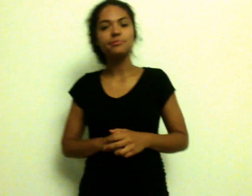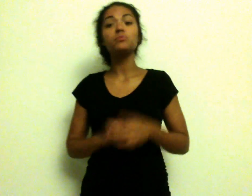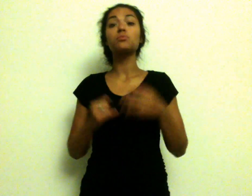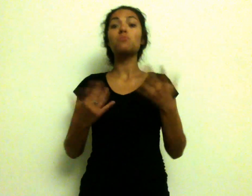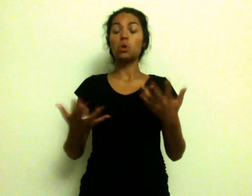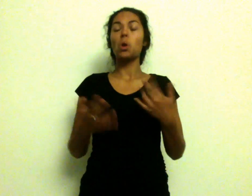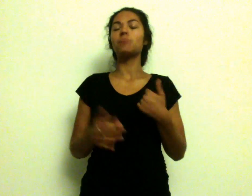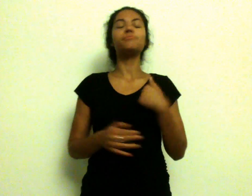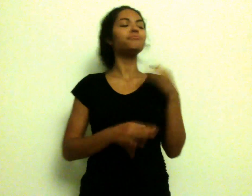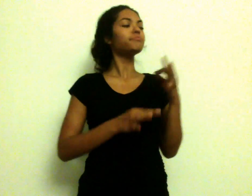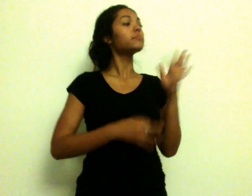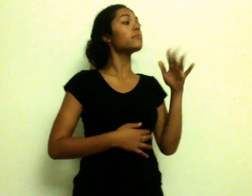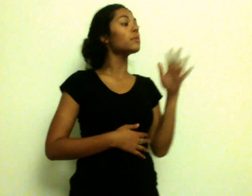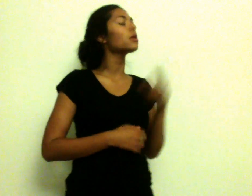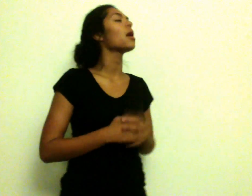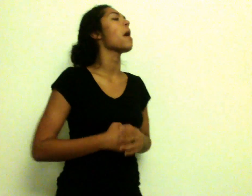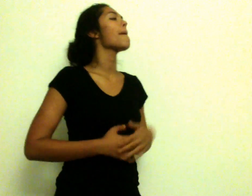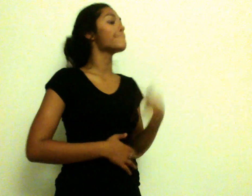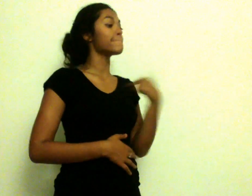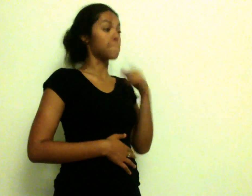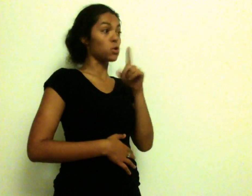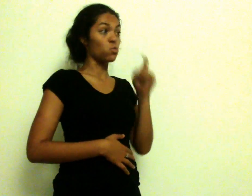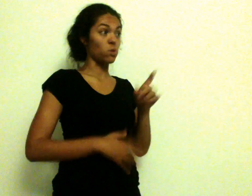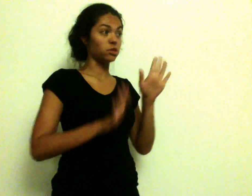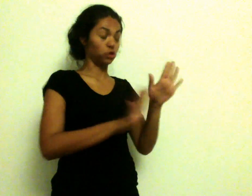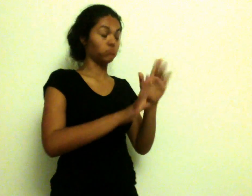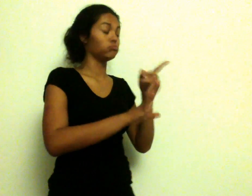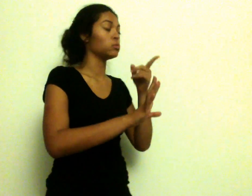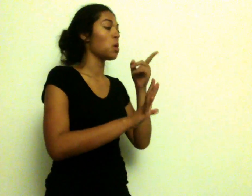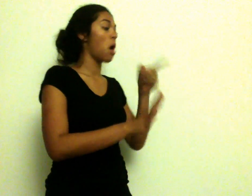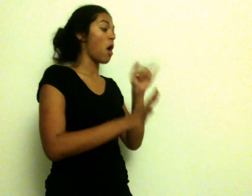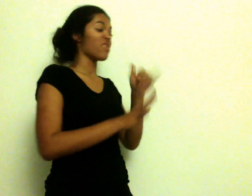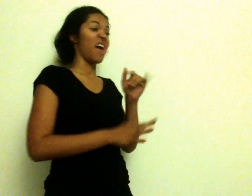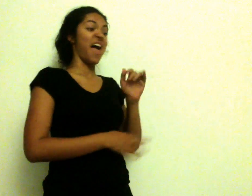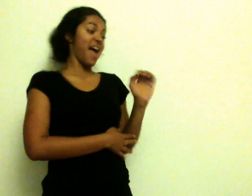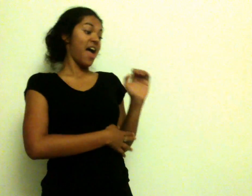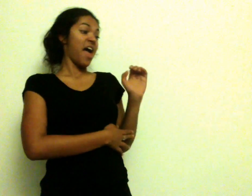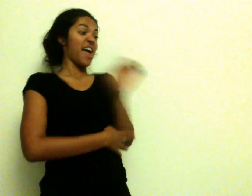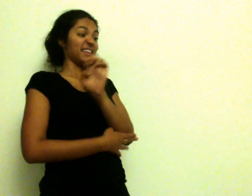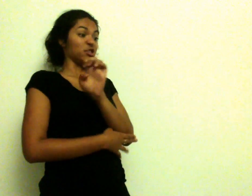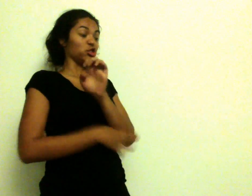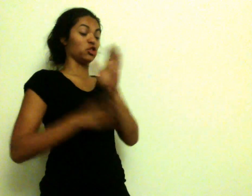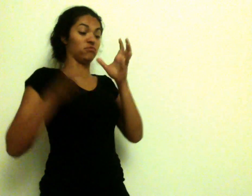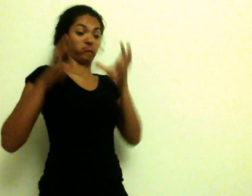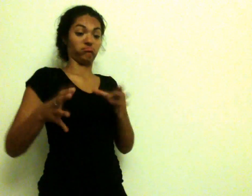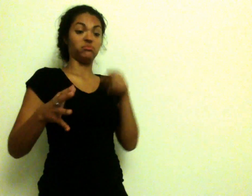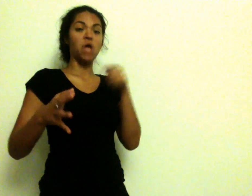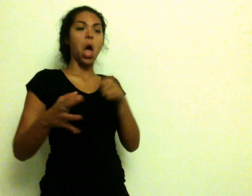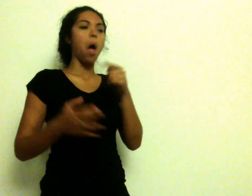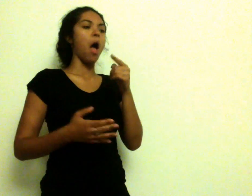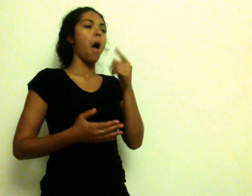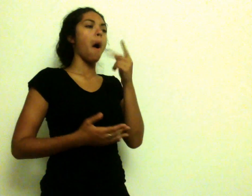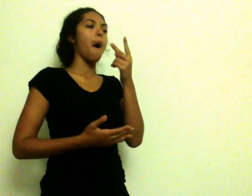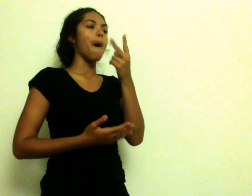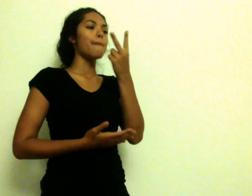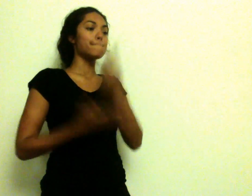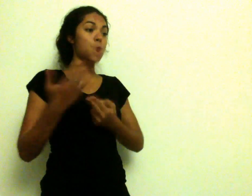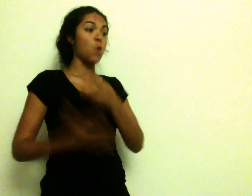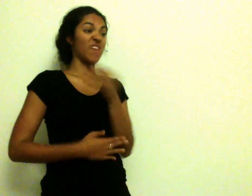So I looked at him and I said, sir, here's my question for you. You have taken the Eastern way of thinking as both and dialectical, the